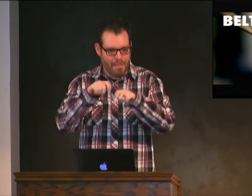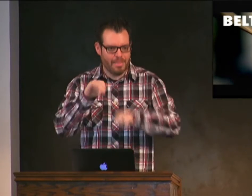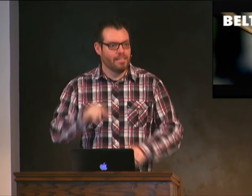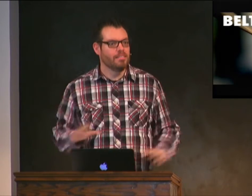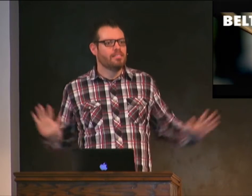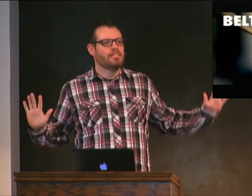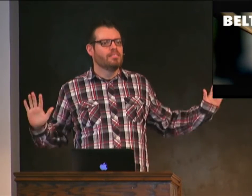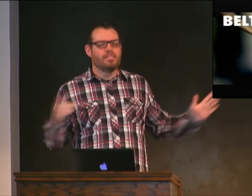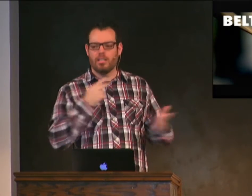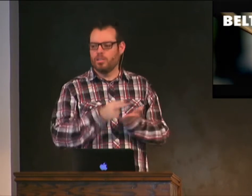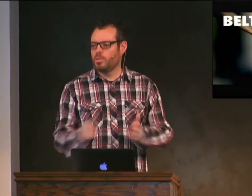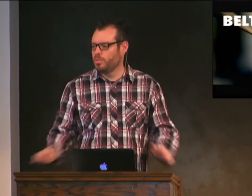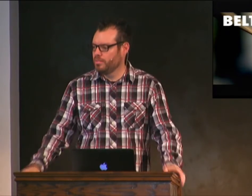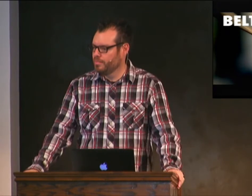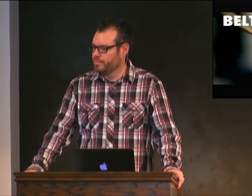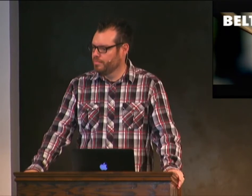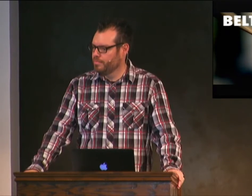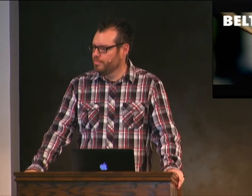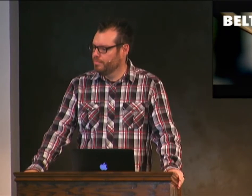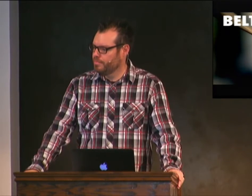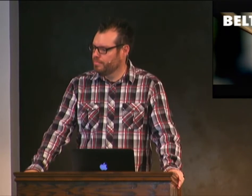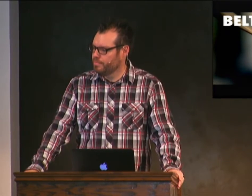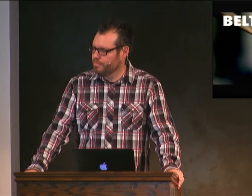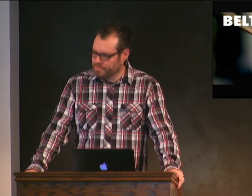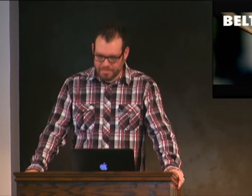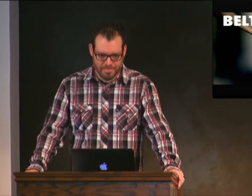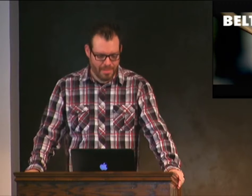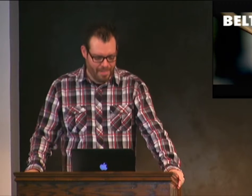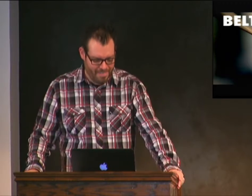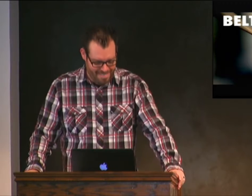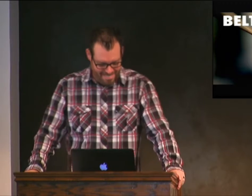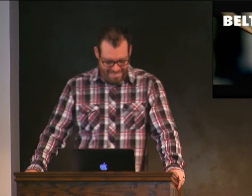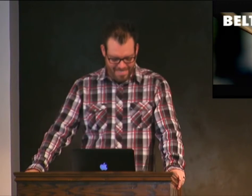You snap it, tell the truth.